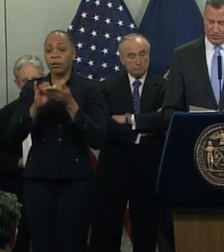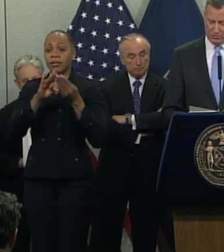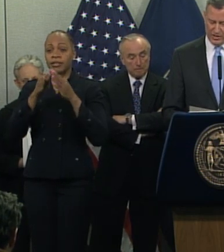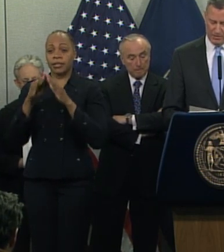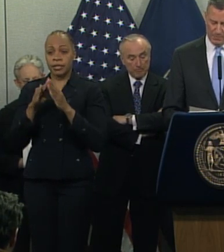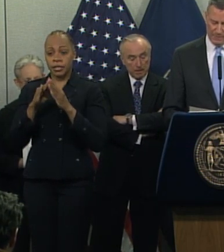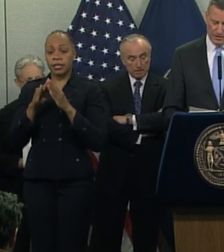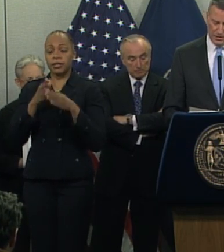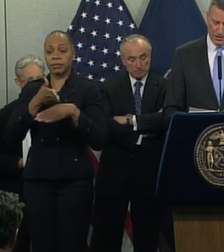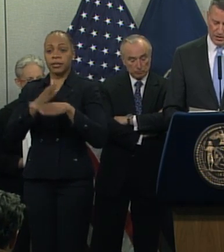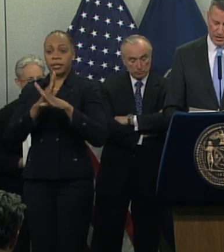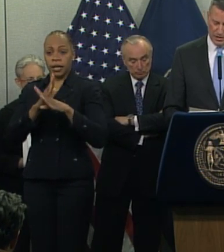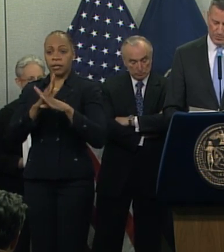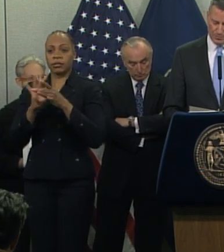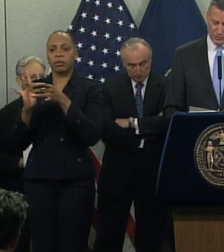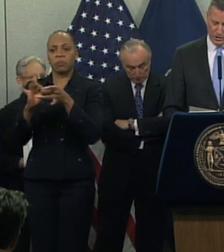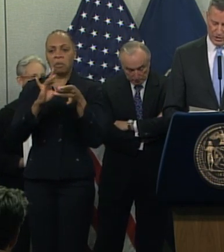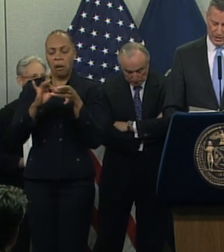are happening already.